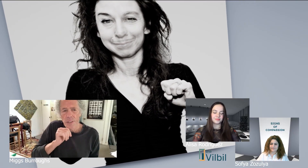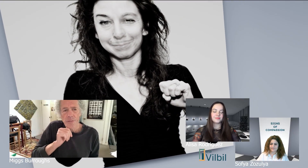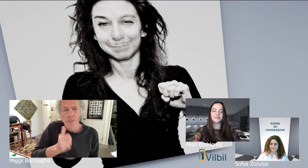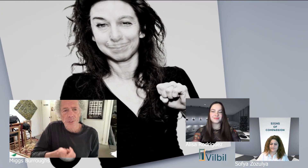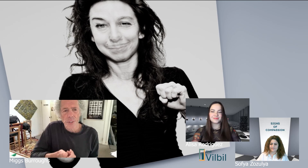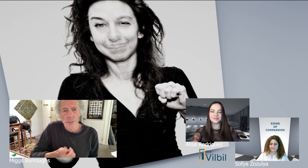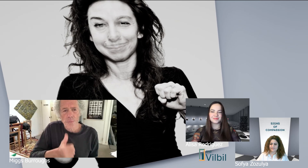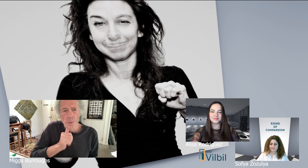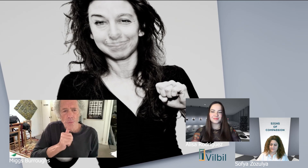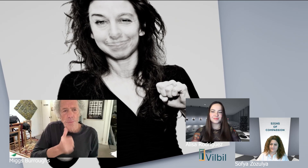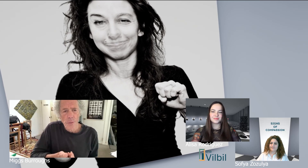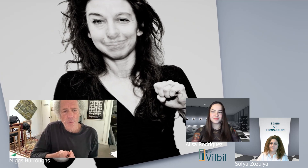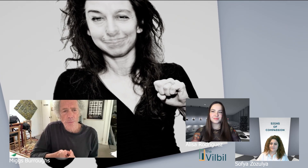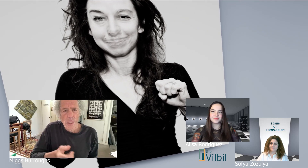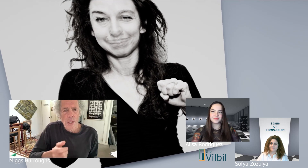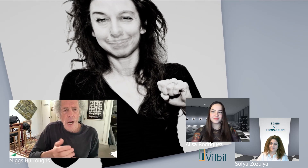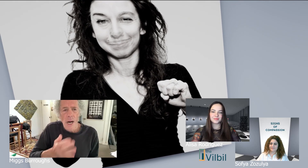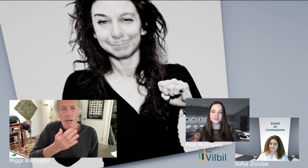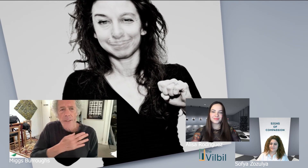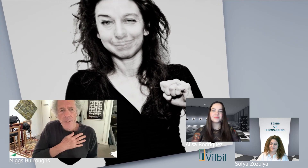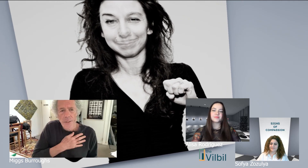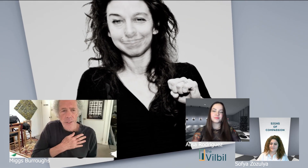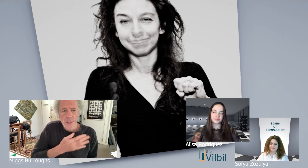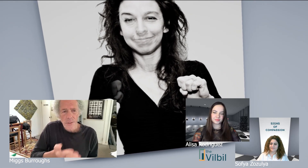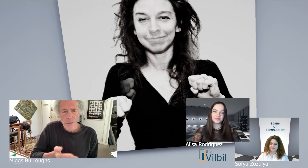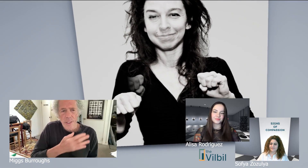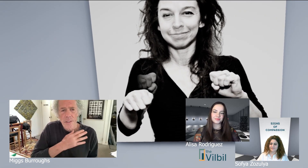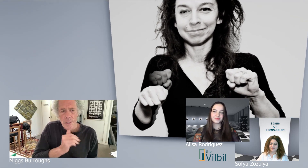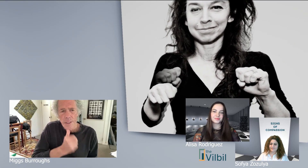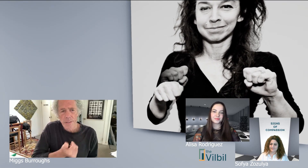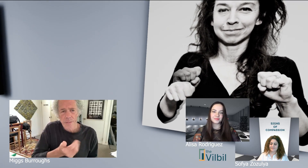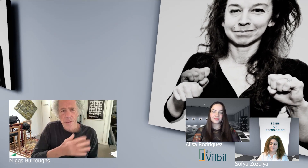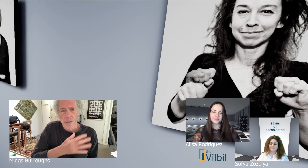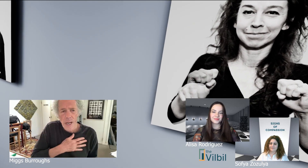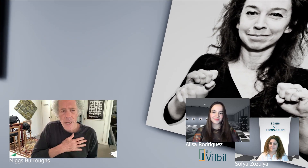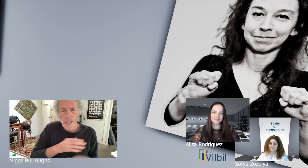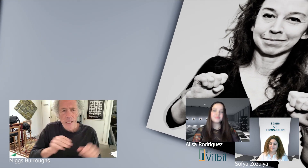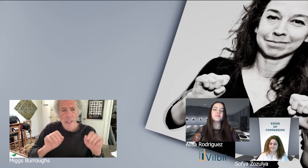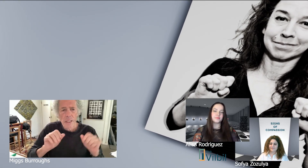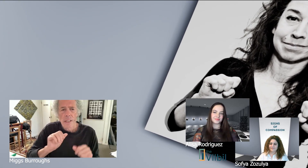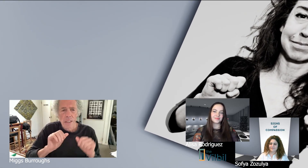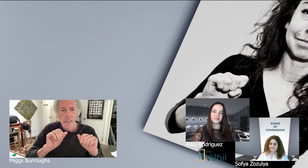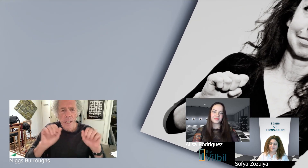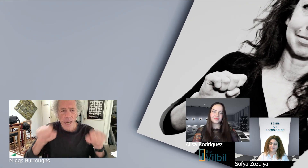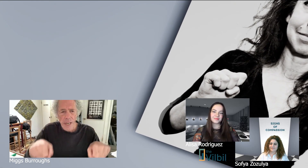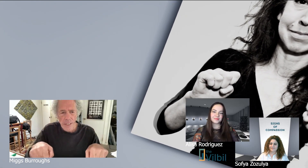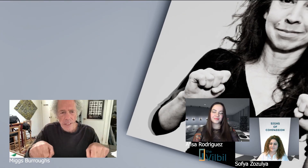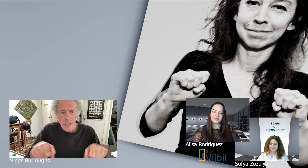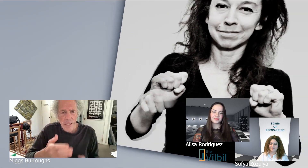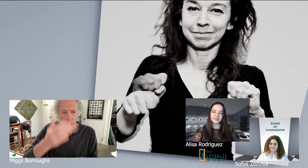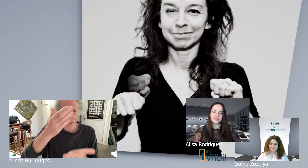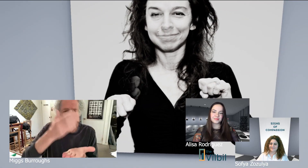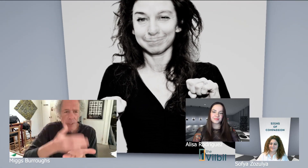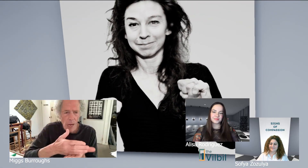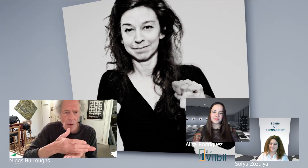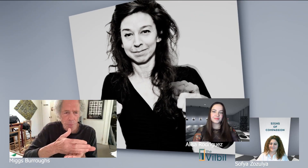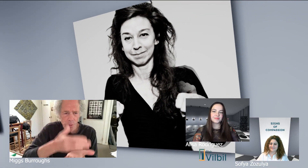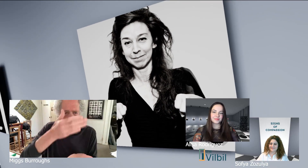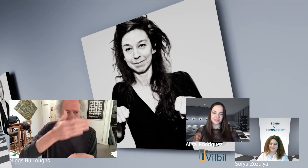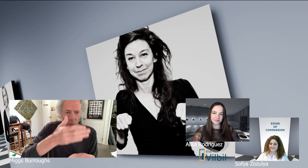If is this, boom, boom. I is this, if I can stop. So